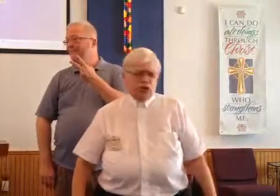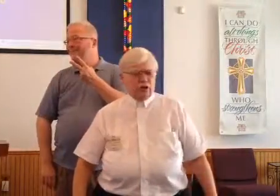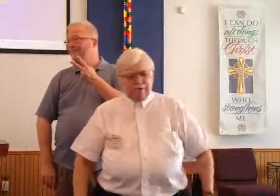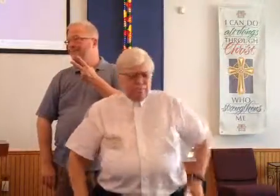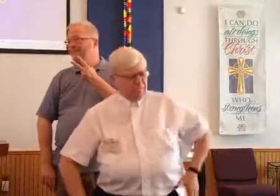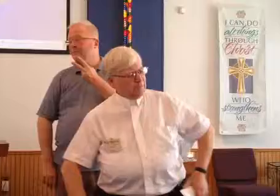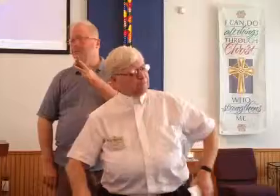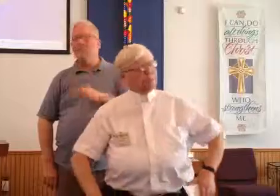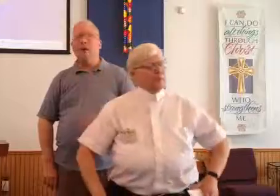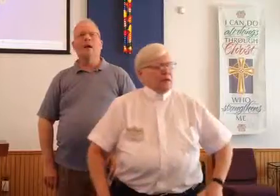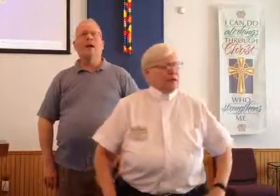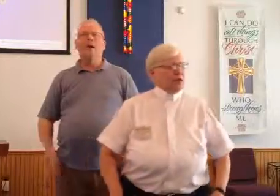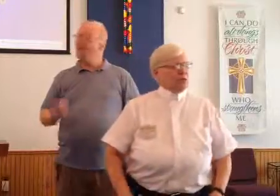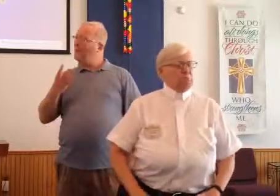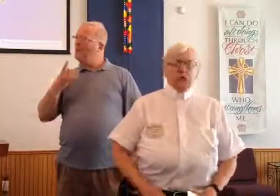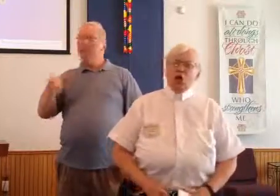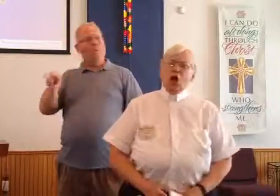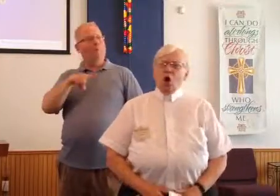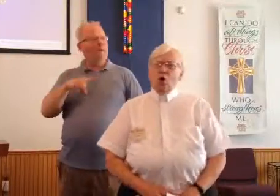be considered